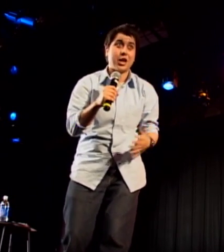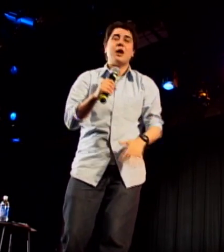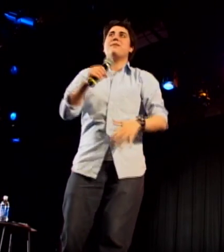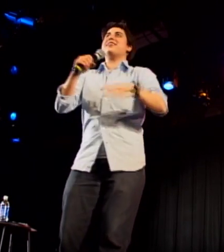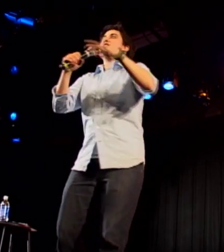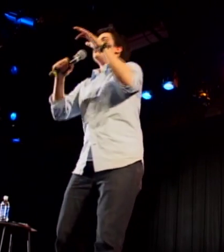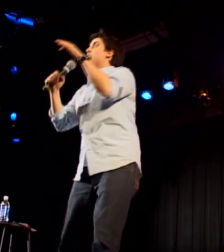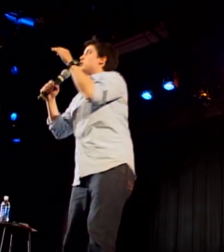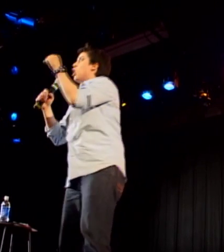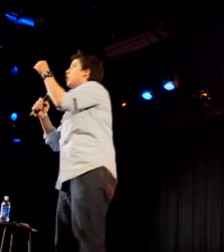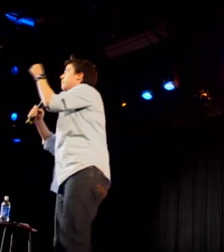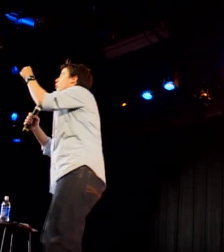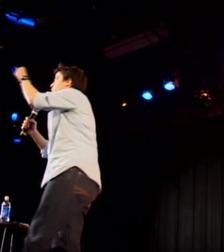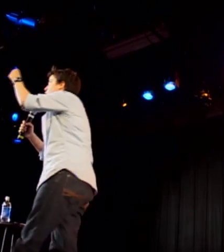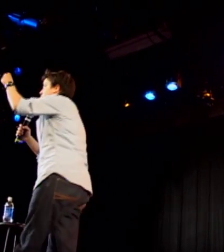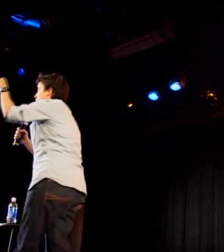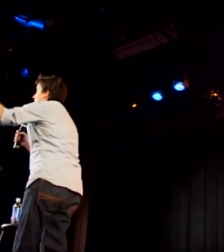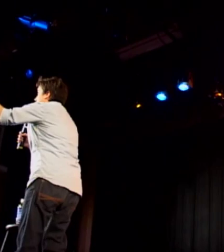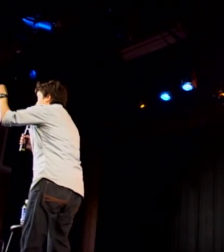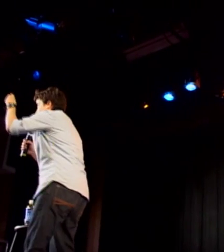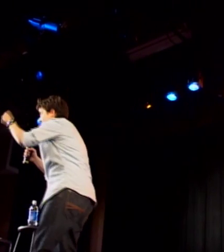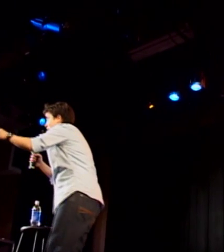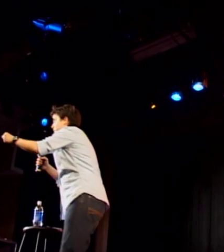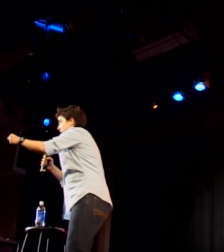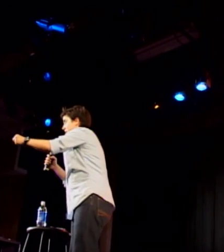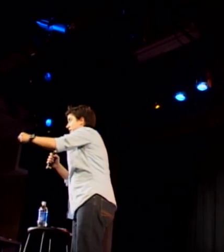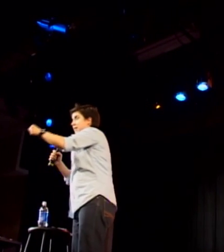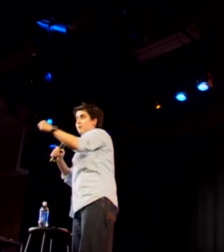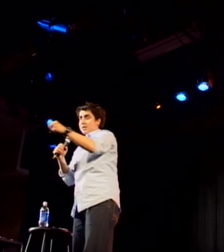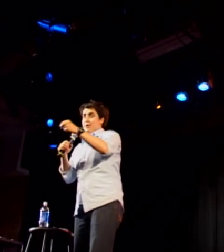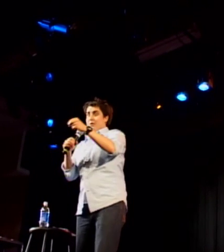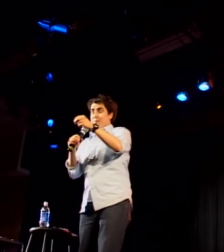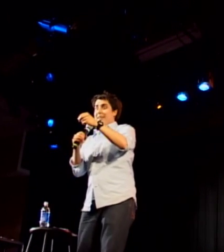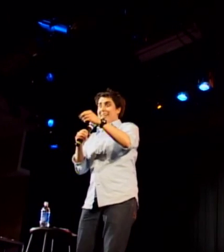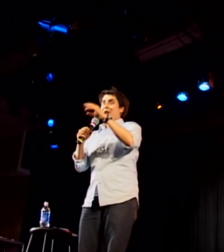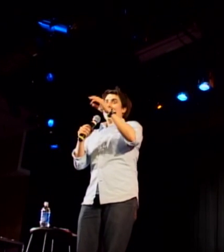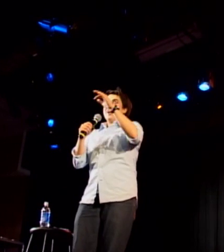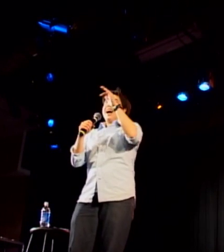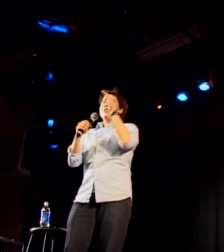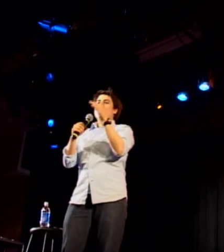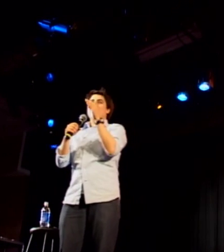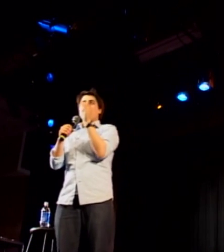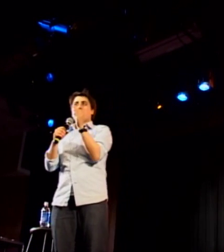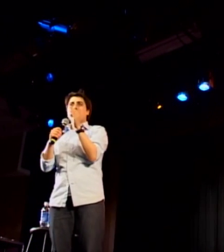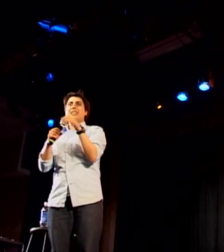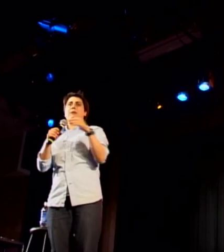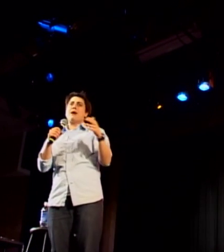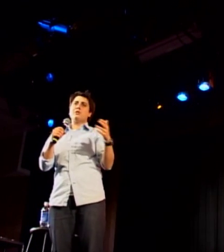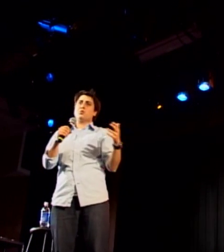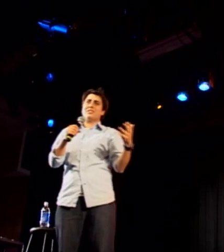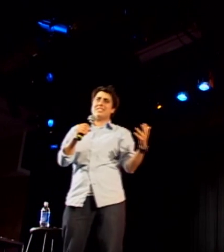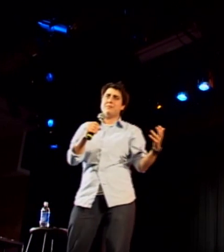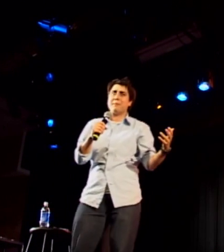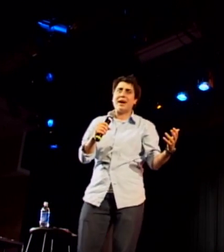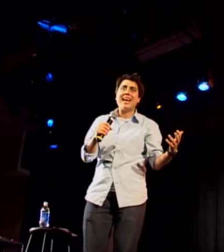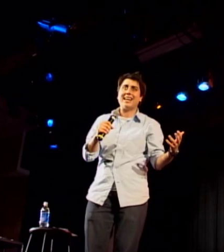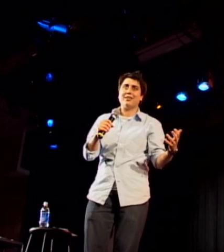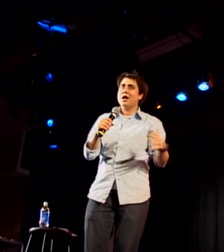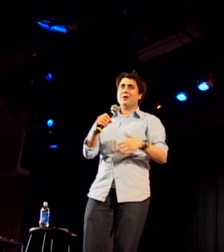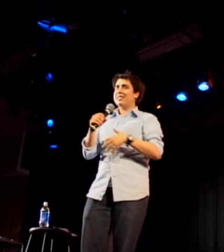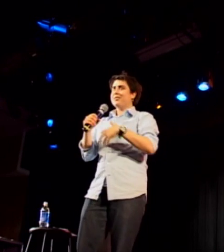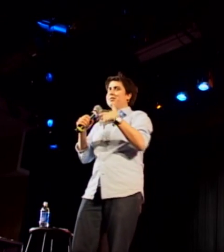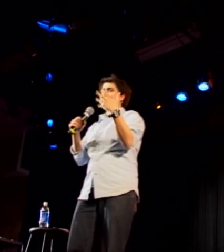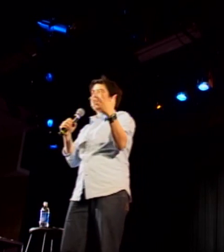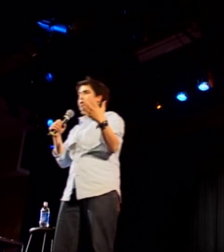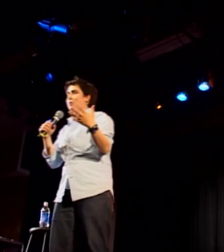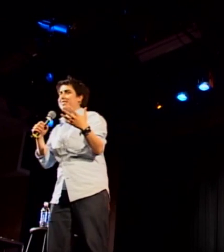the spanking. Because you can totally pull one over if it's the deaf parent that comes in to do the spanking. All right, I learned very quickly, my mom just wants to see me in